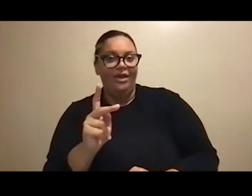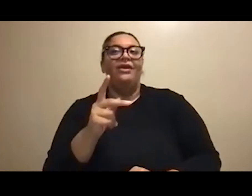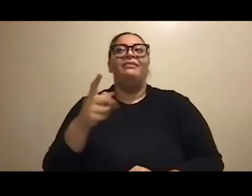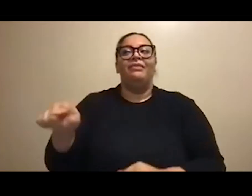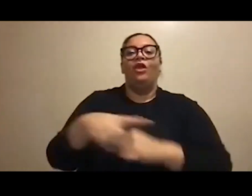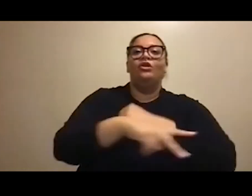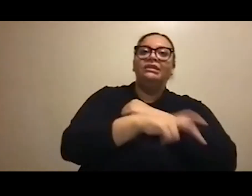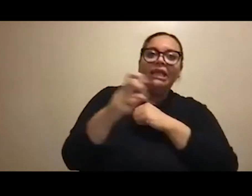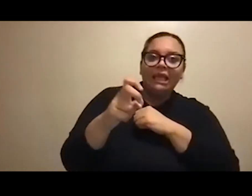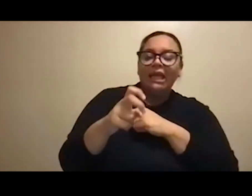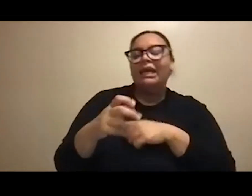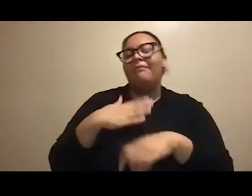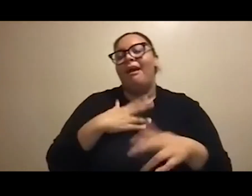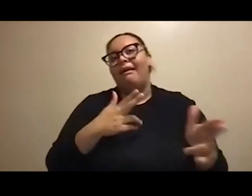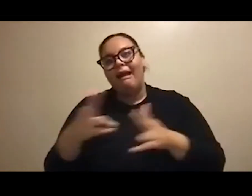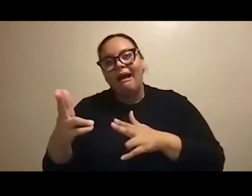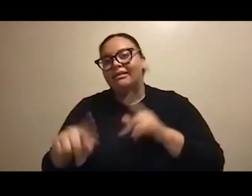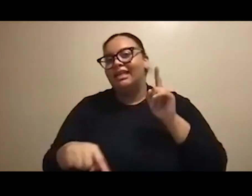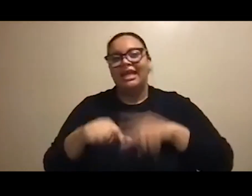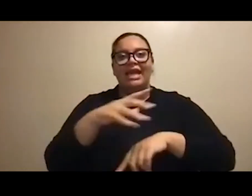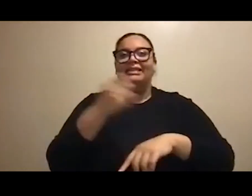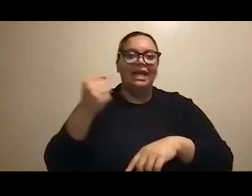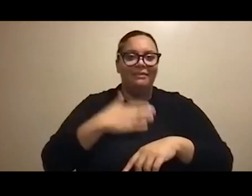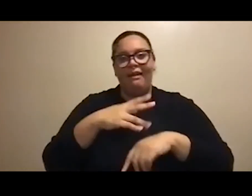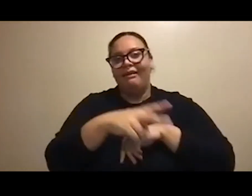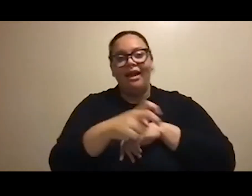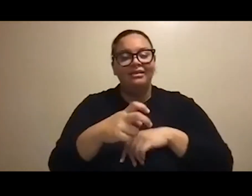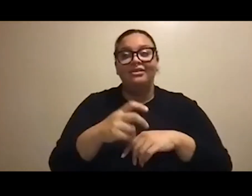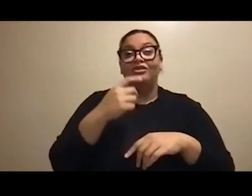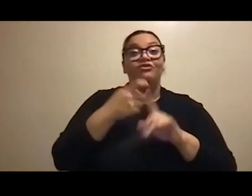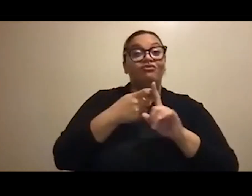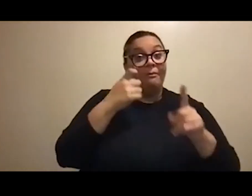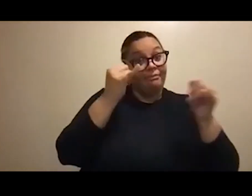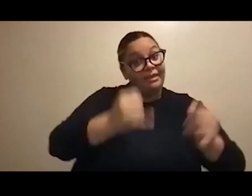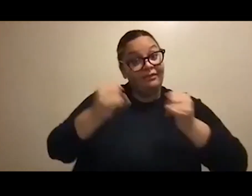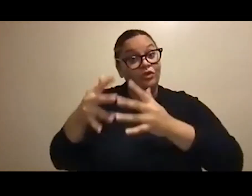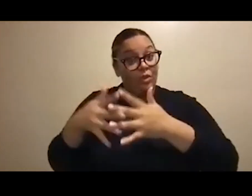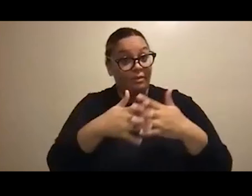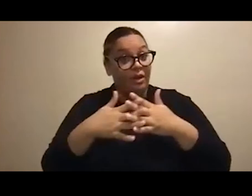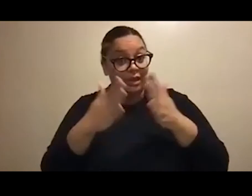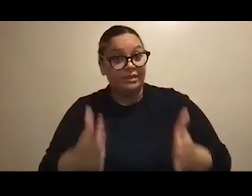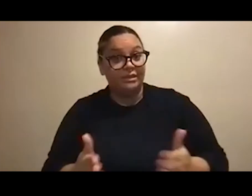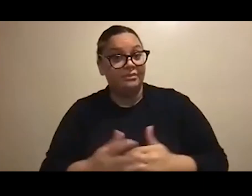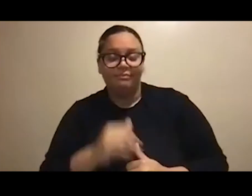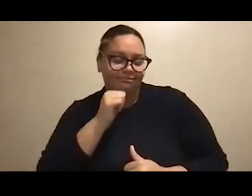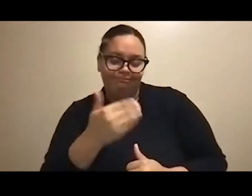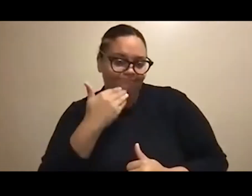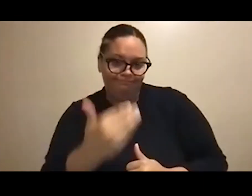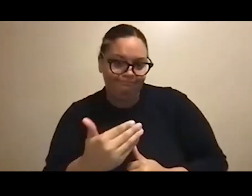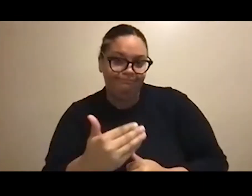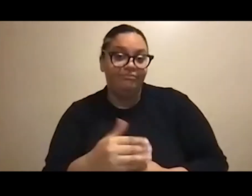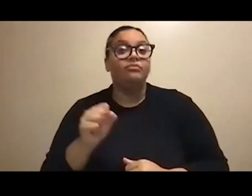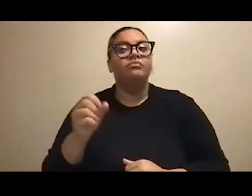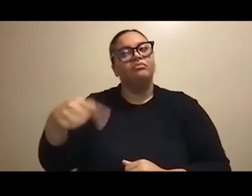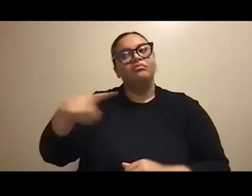arms or regulating the arms of individual Americans. The plaintiffs replied, were arguing that the government